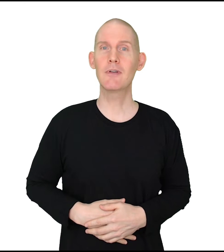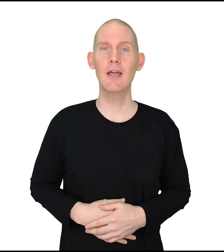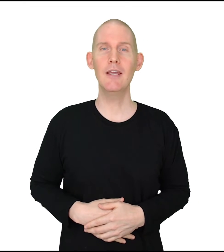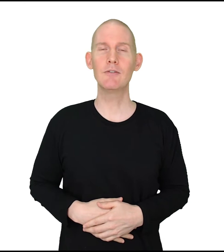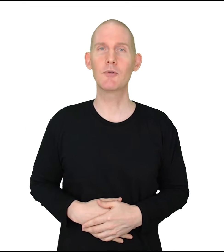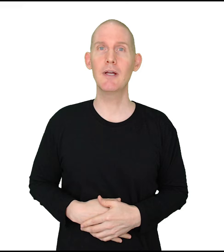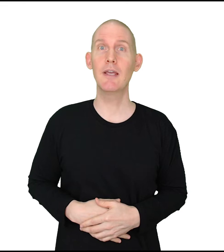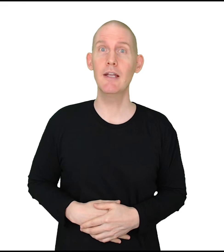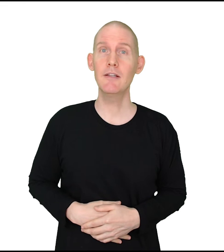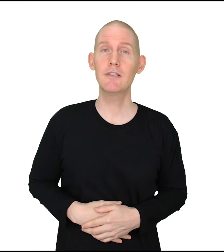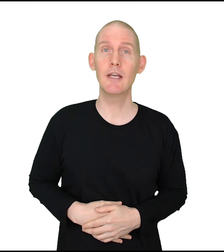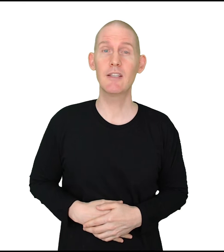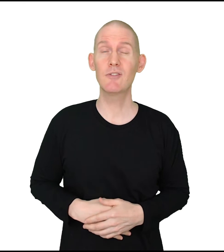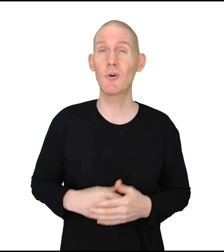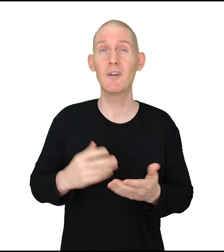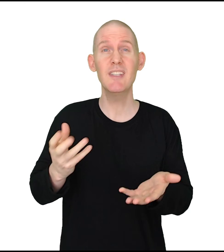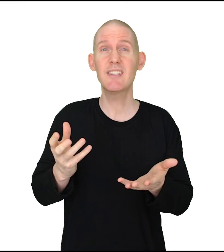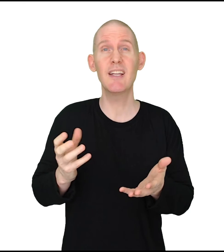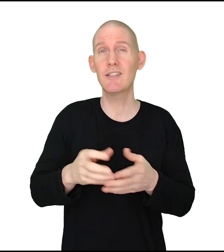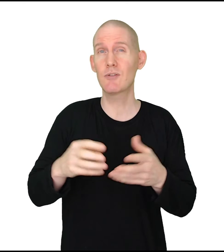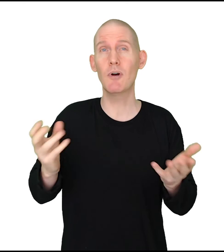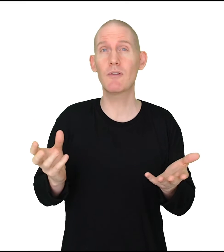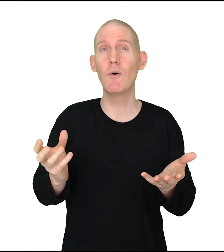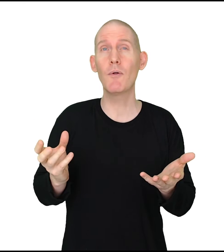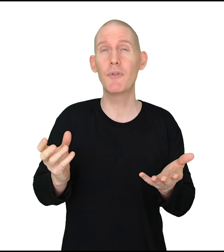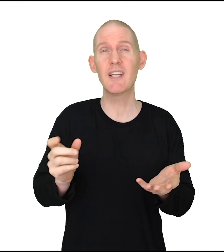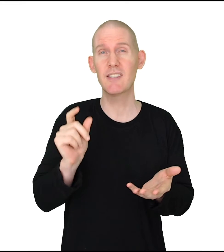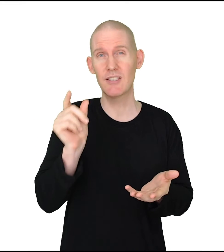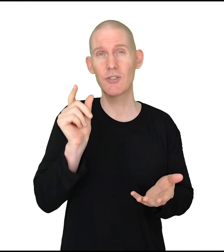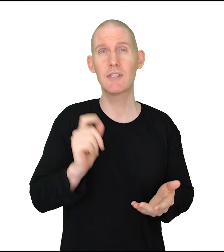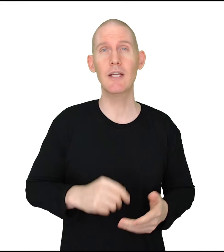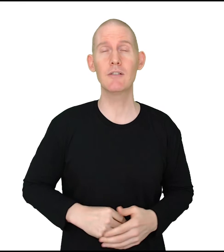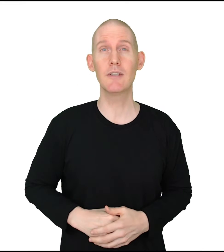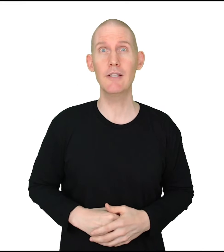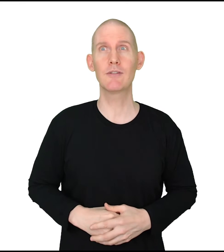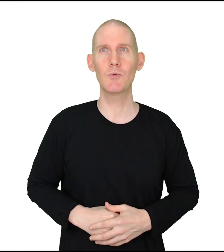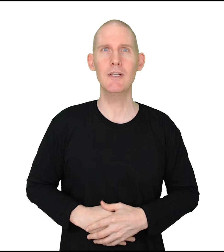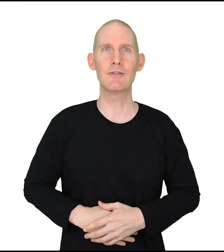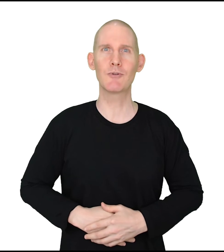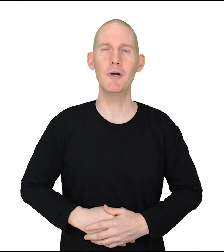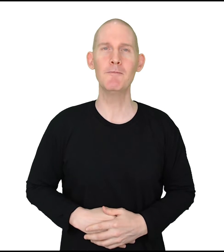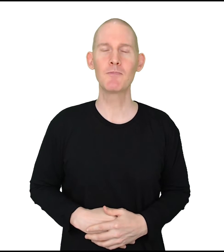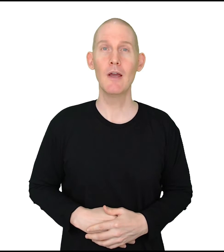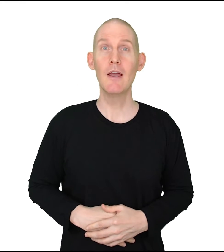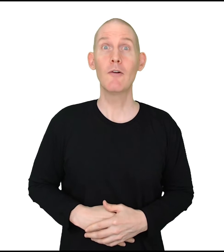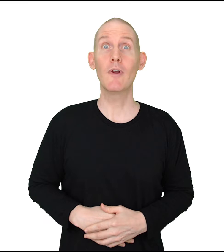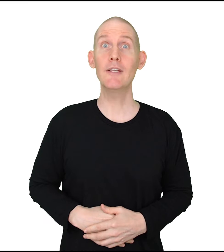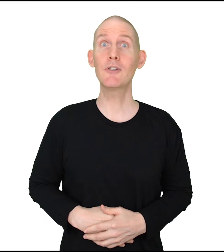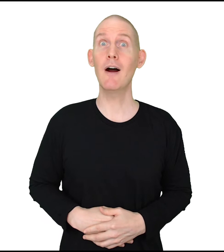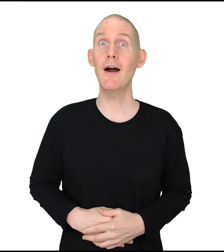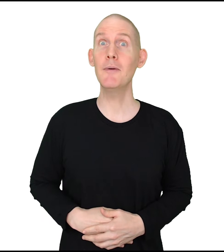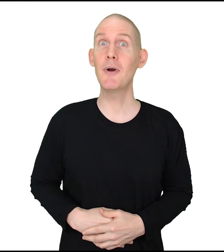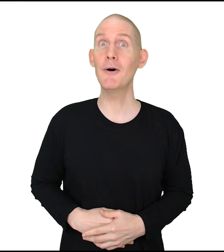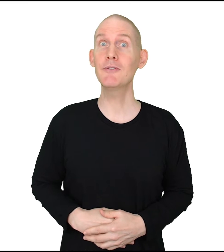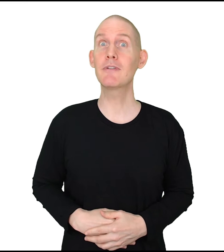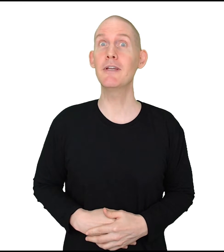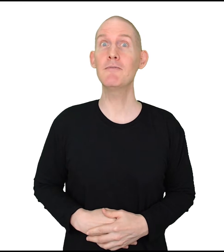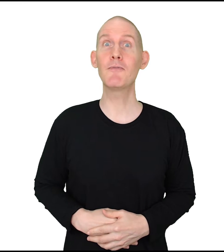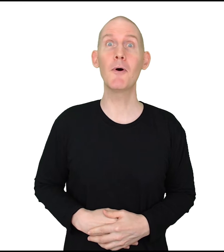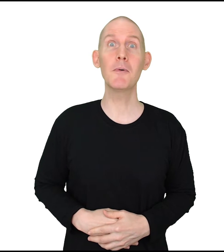Okay, so at the end of the sentence, or in this sentence throughout the whole thing, because it's just nice, sweet, and short, raise your eyebrows, lean forward.